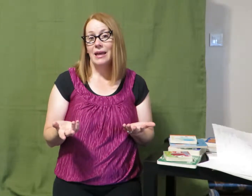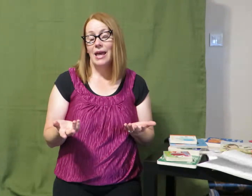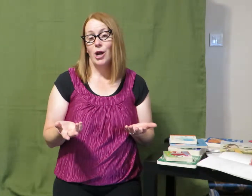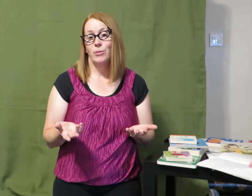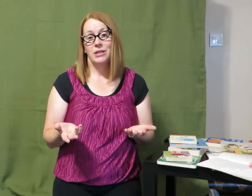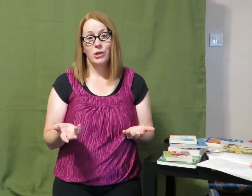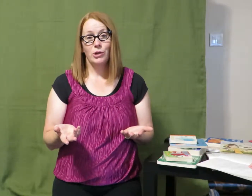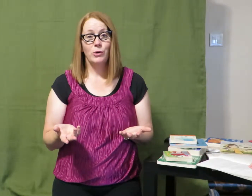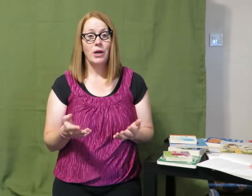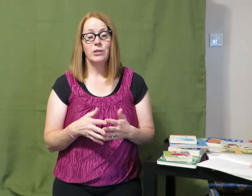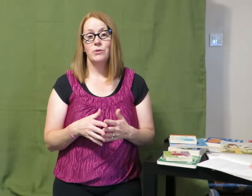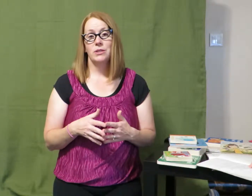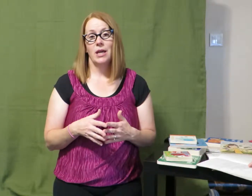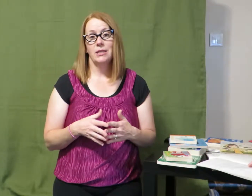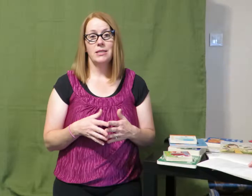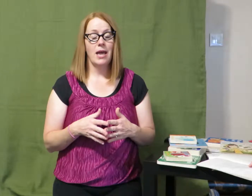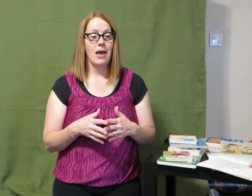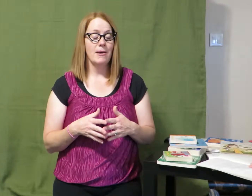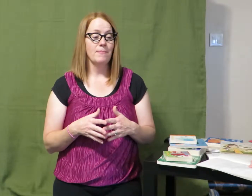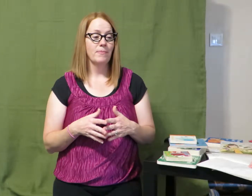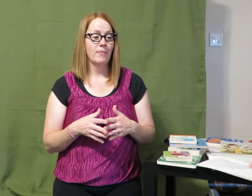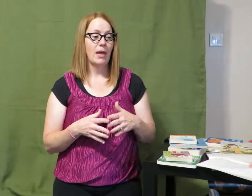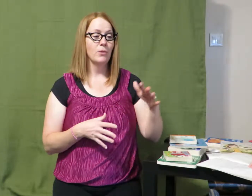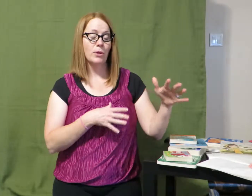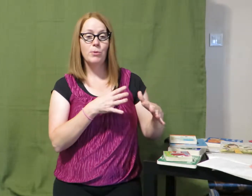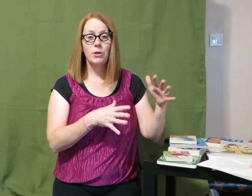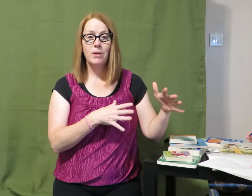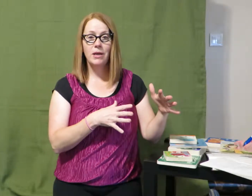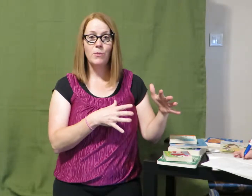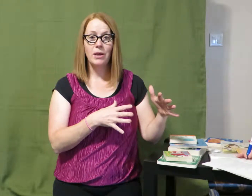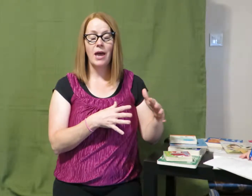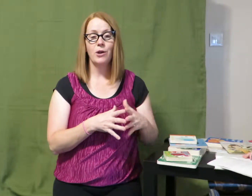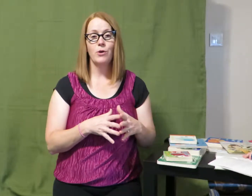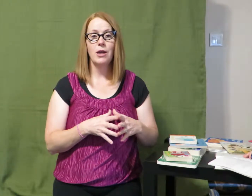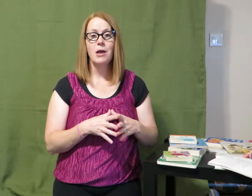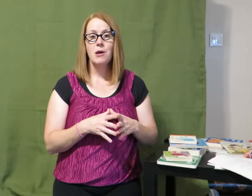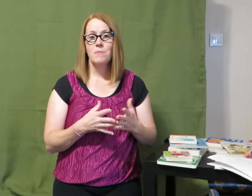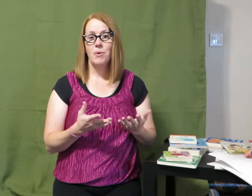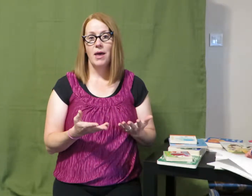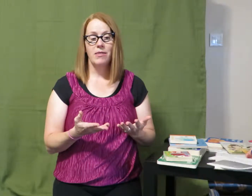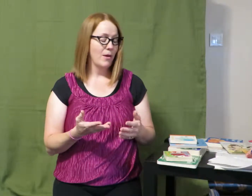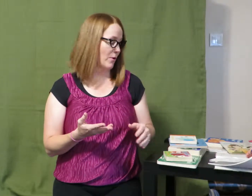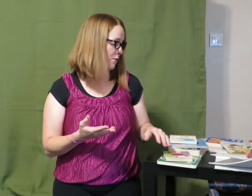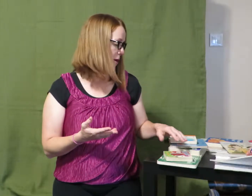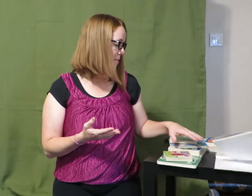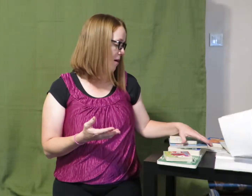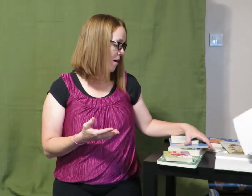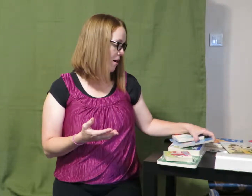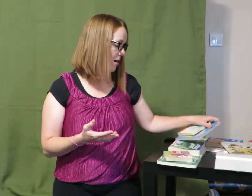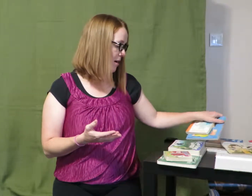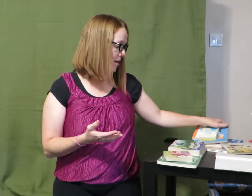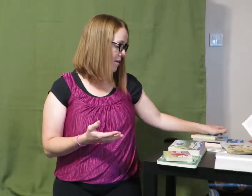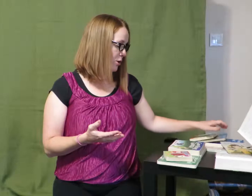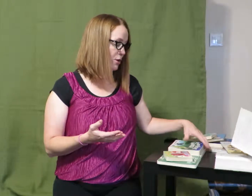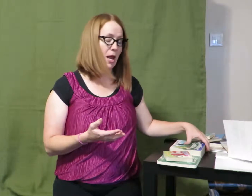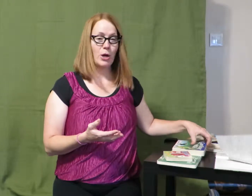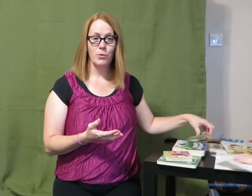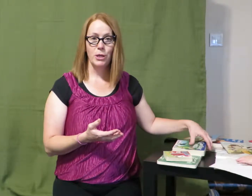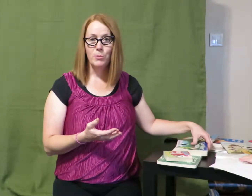and armadillo are two signs that I didn't really put them in any one category, but they were from our Goodnight Gorilla book